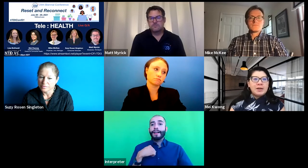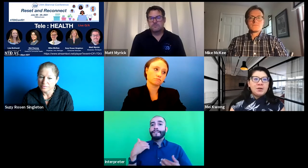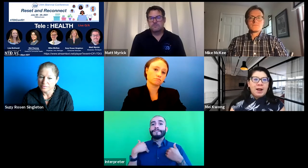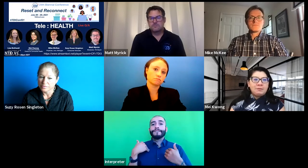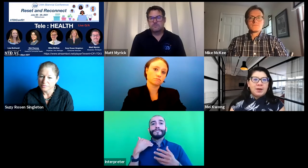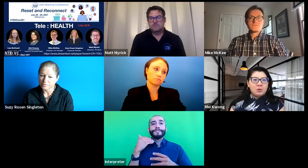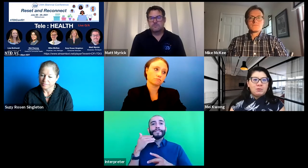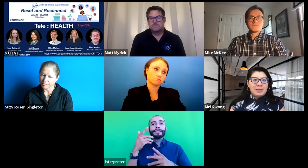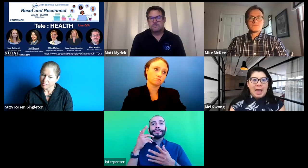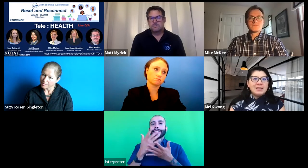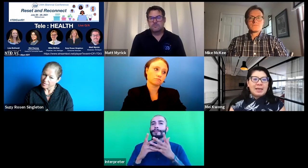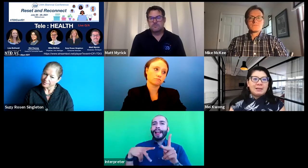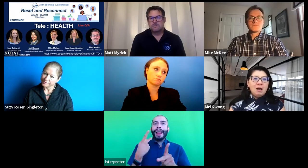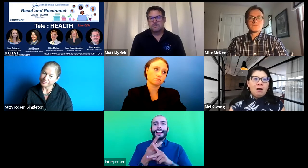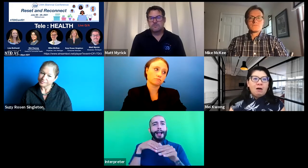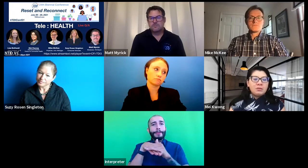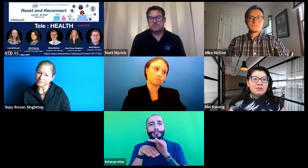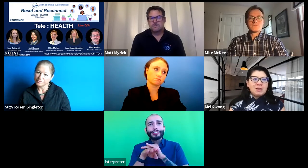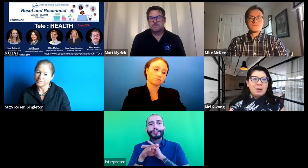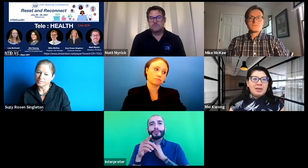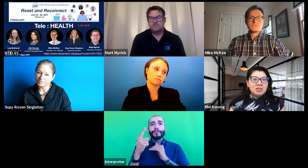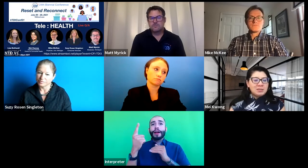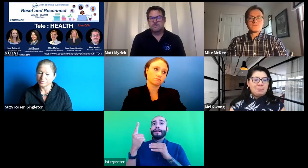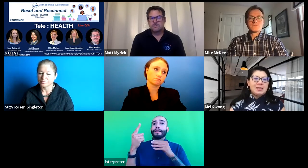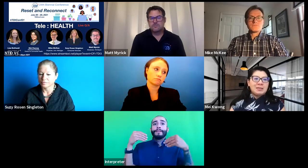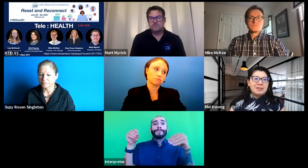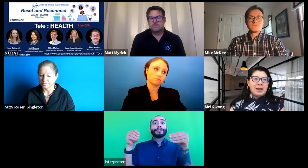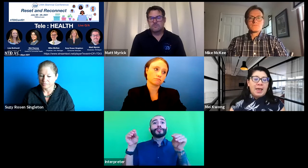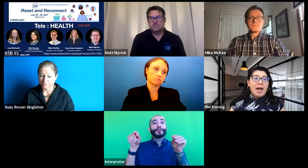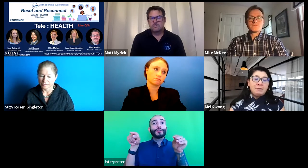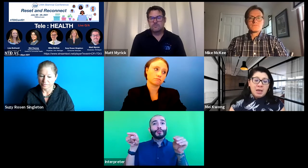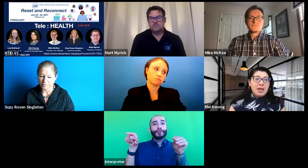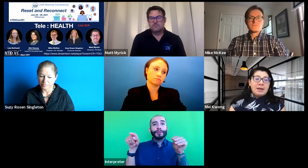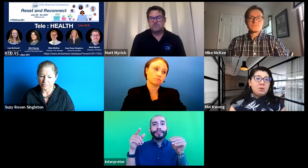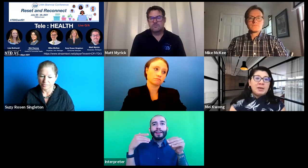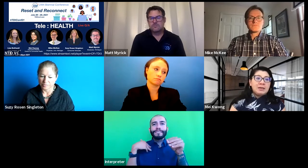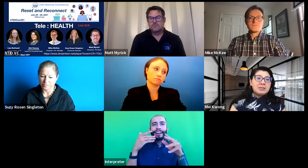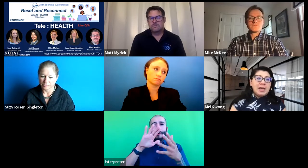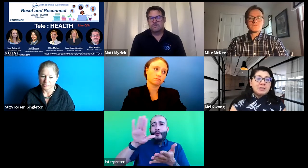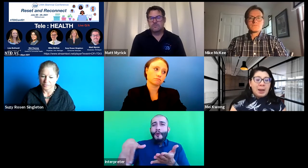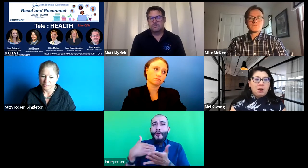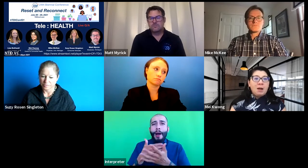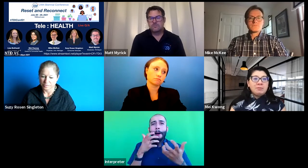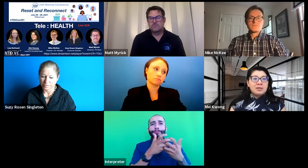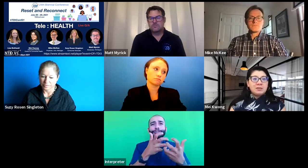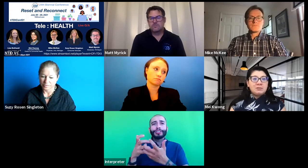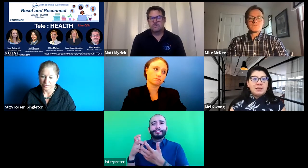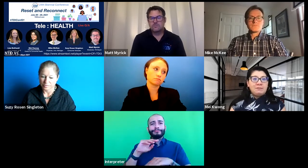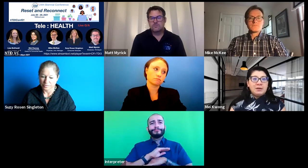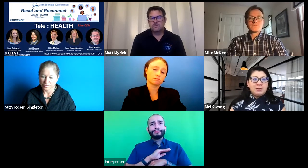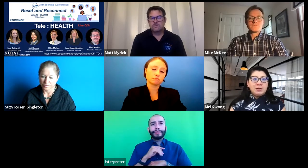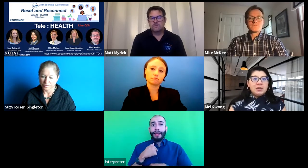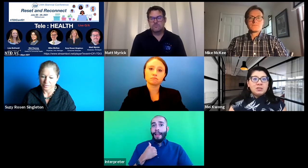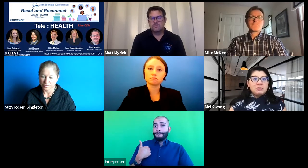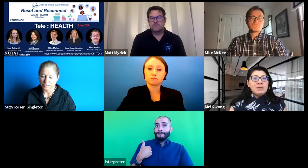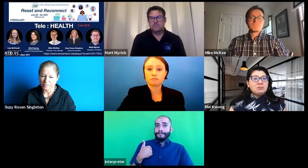one vendor out there who has like all those accommodations that meet the needs that I have, and nobody else does, I'm probably going to go to that